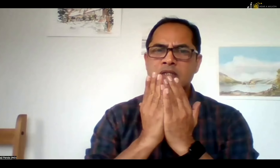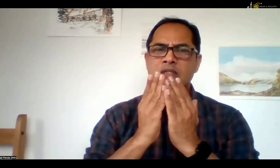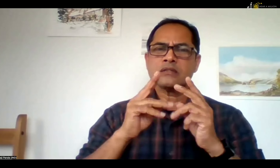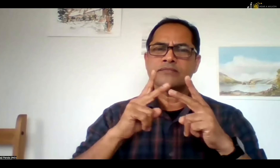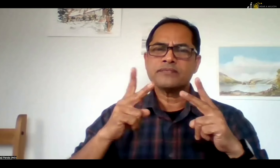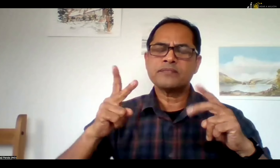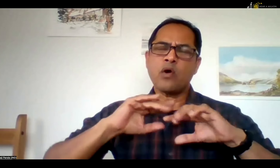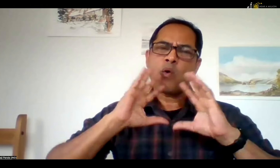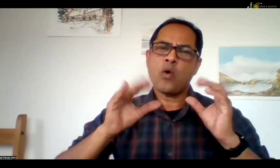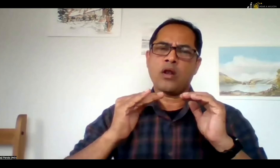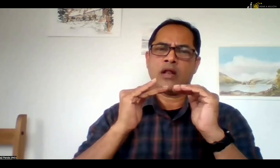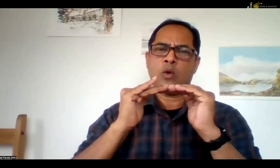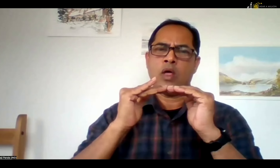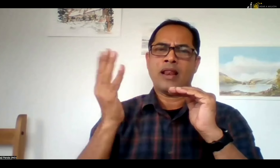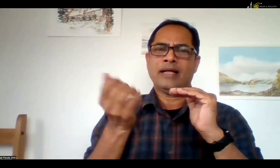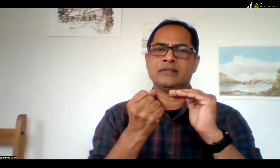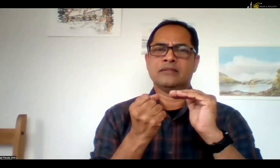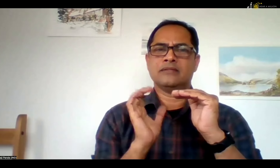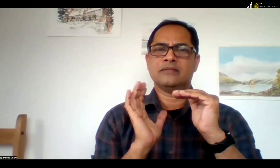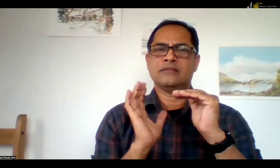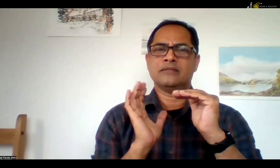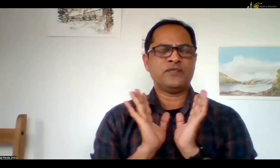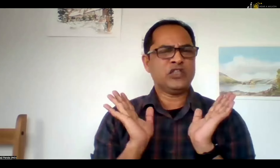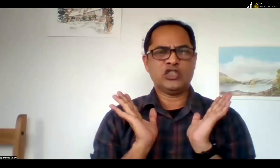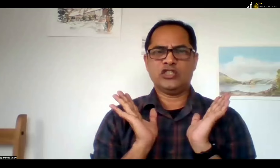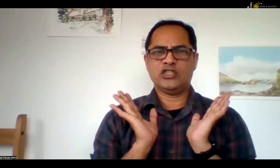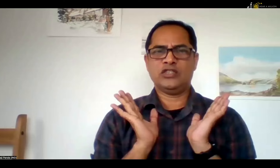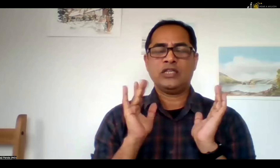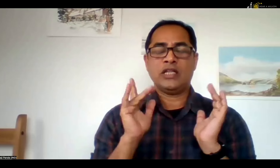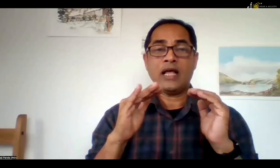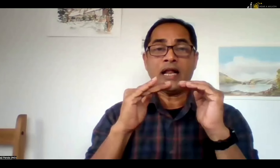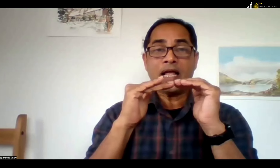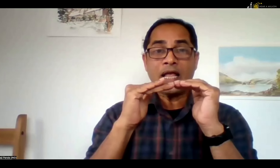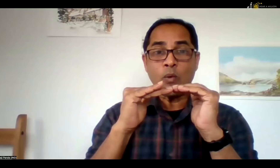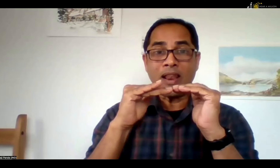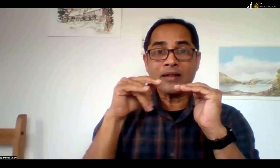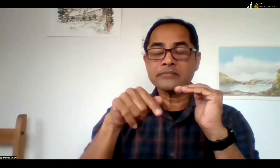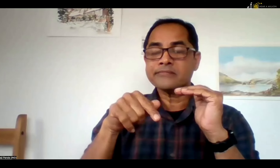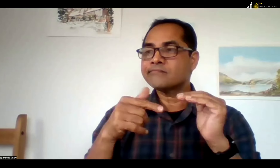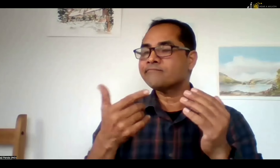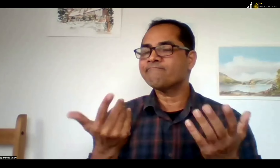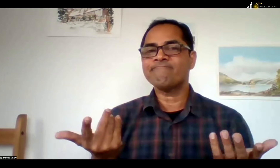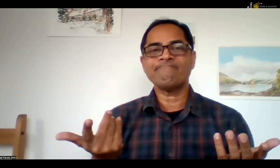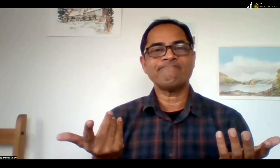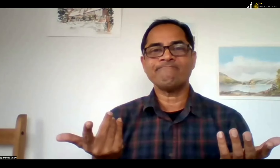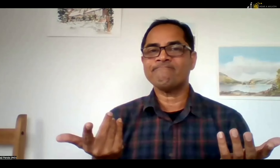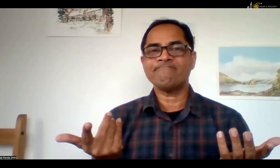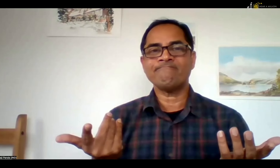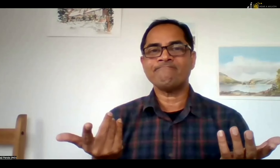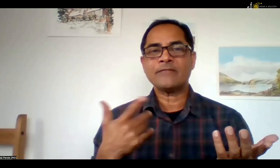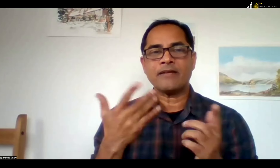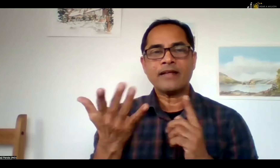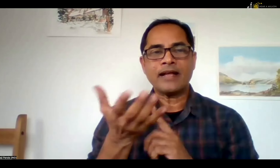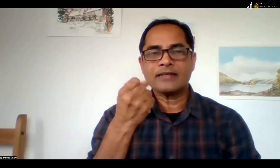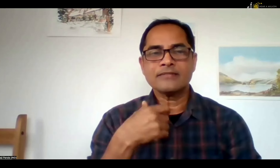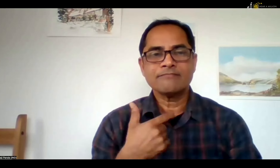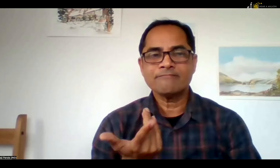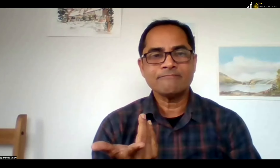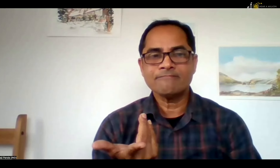equality, equality is in all aspects of life, be it education, which is a